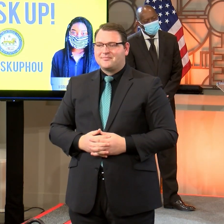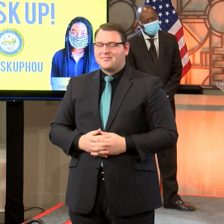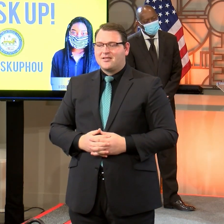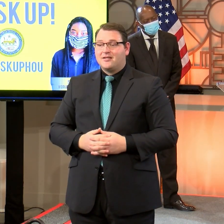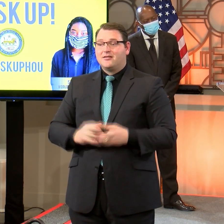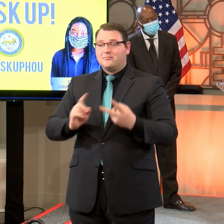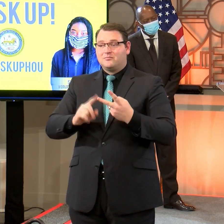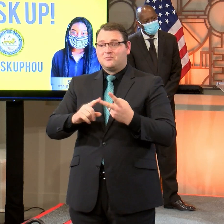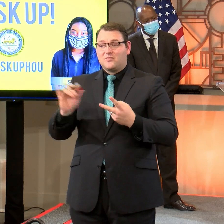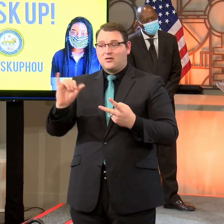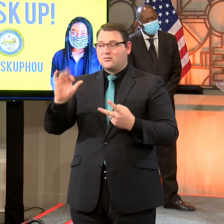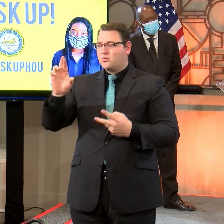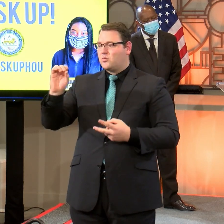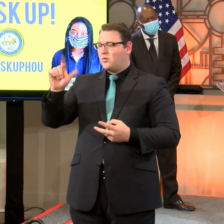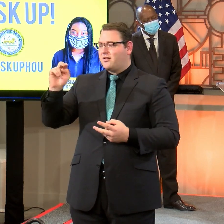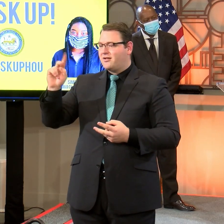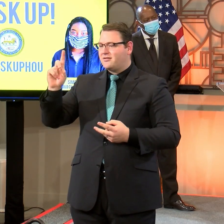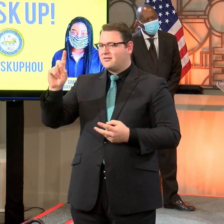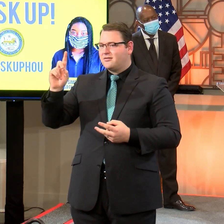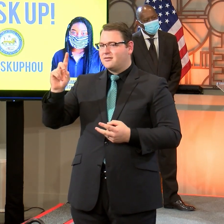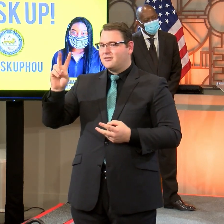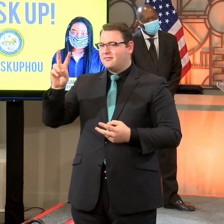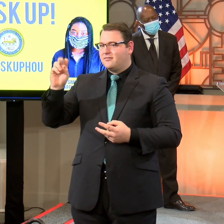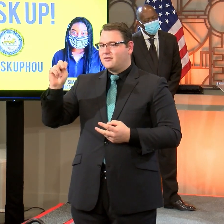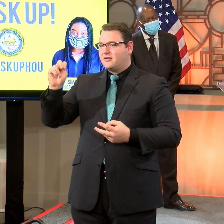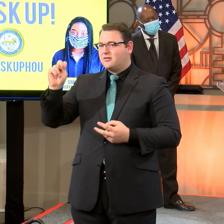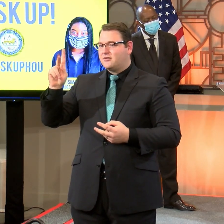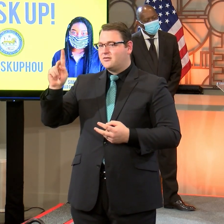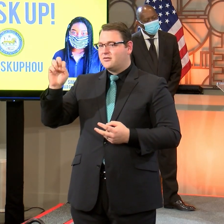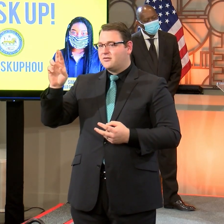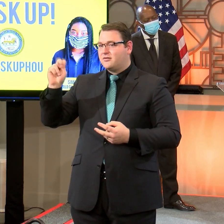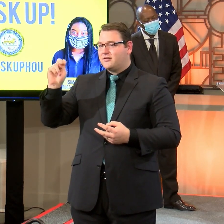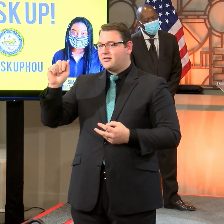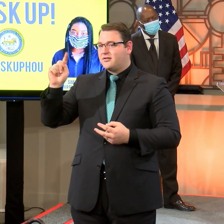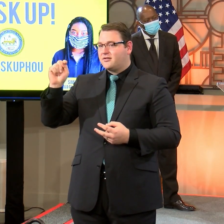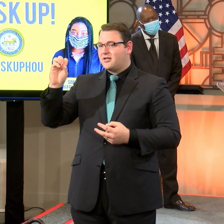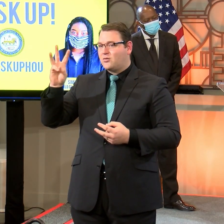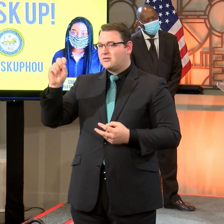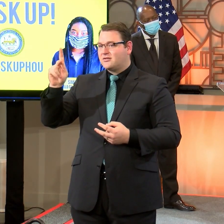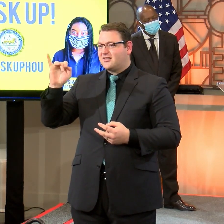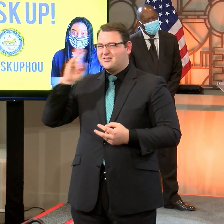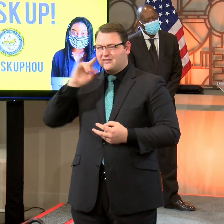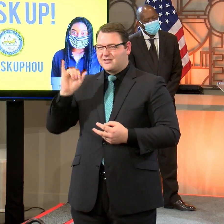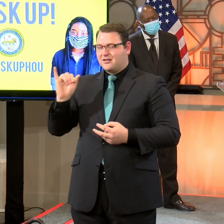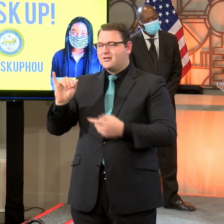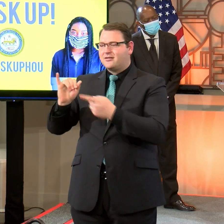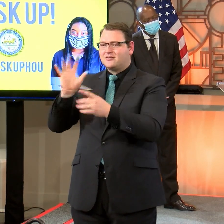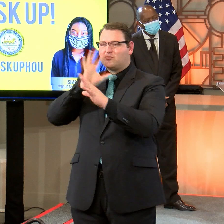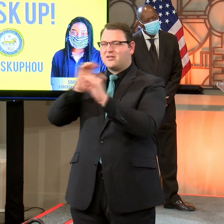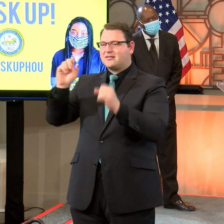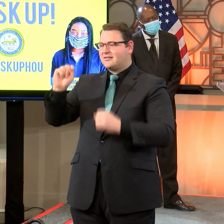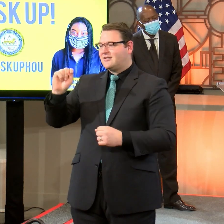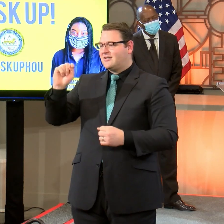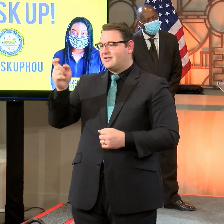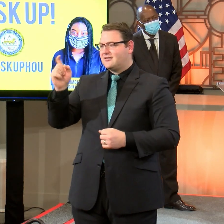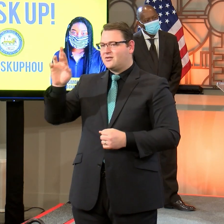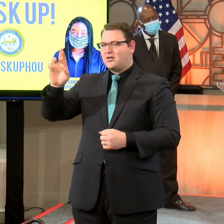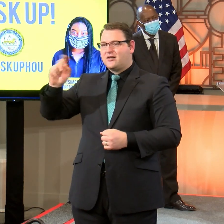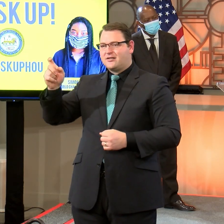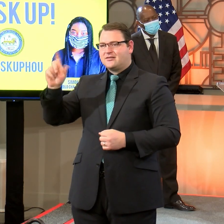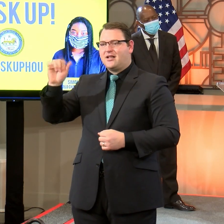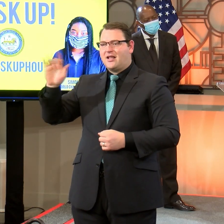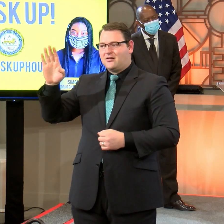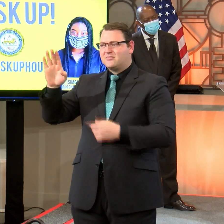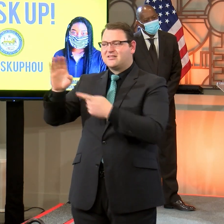We also have Roland von Kernatowski, the president of TXRX Labs, which is right there